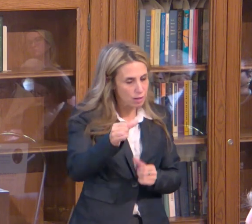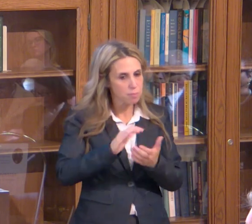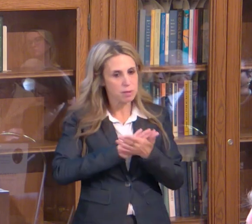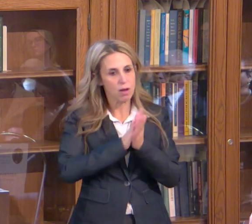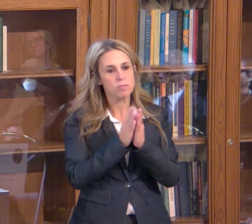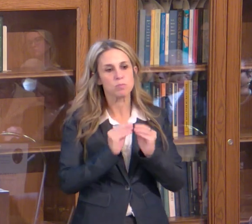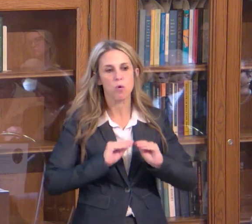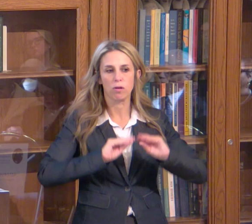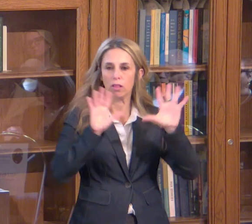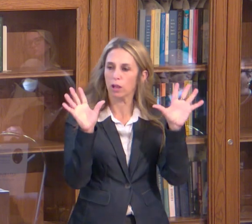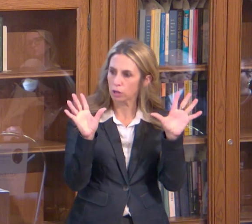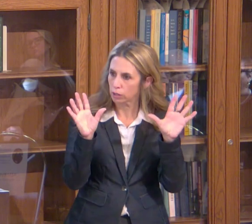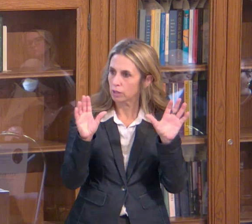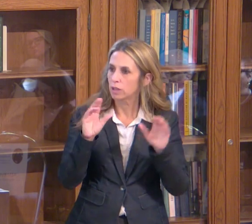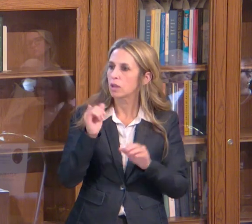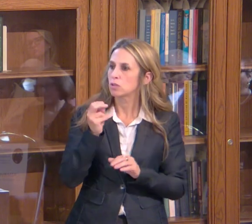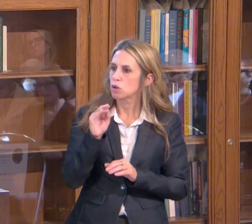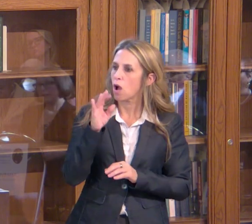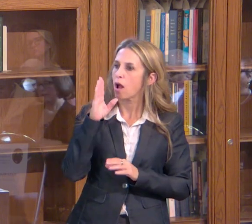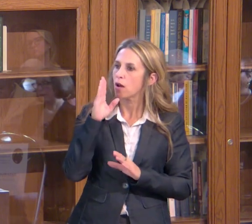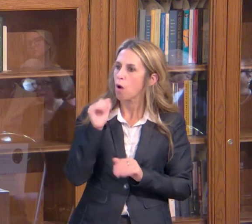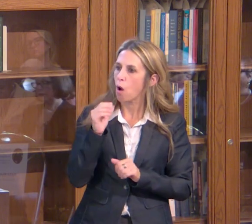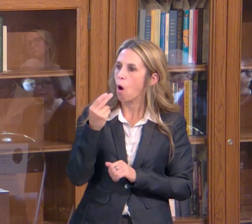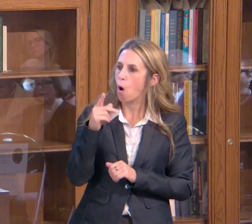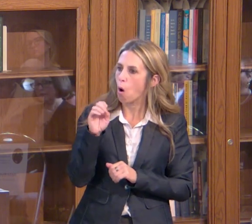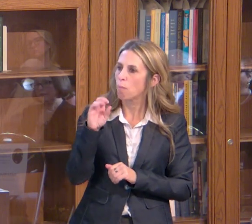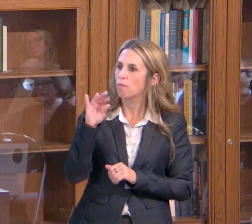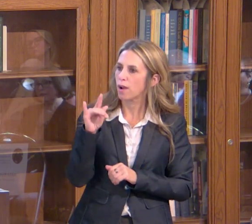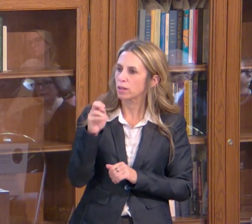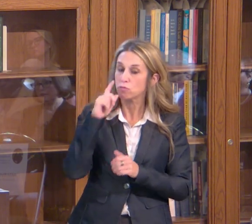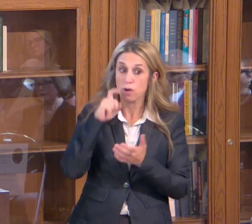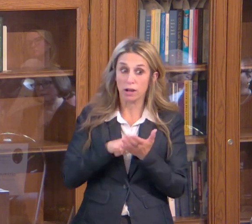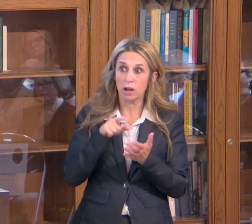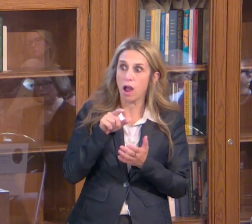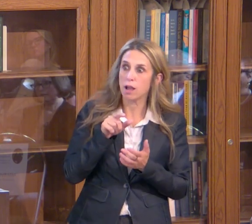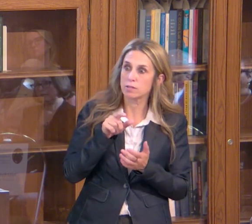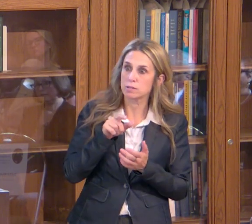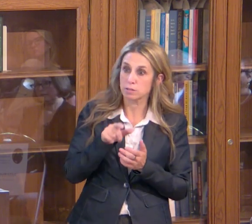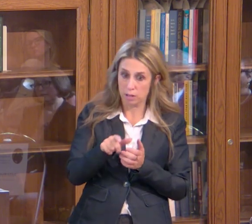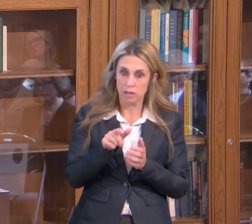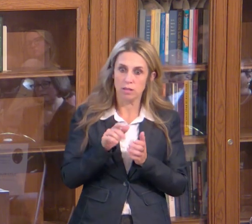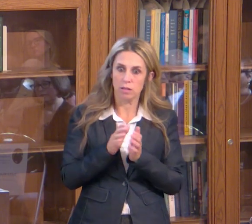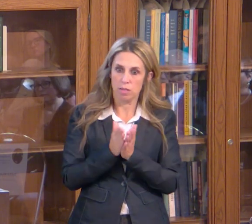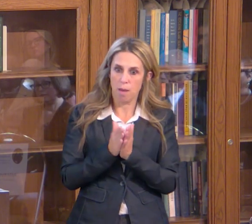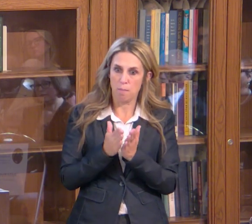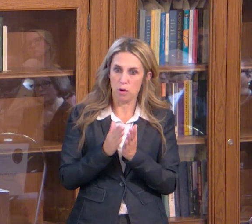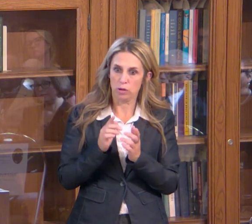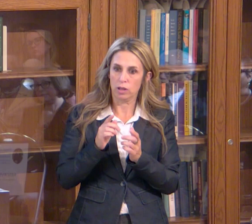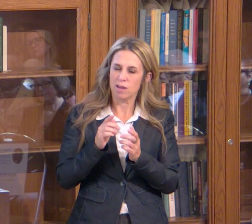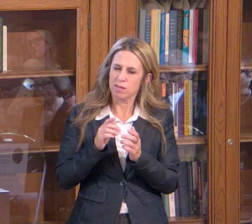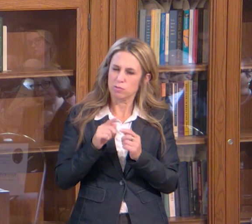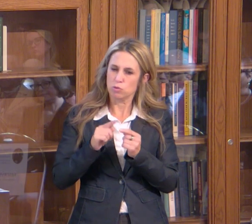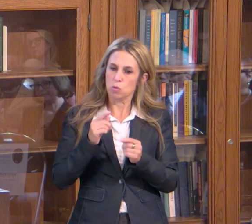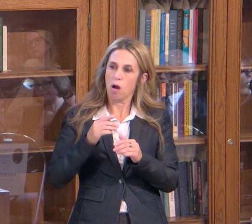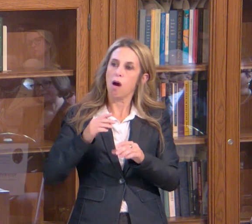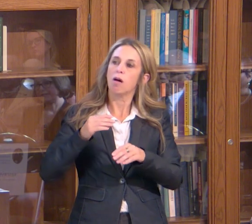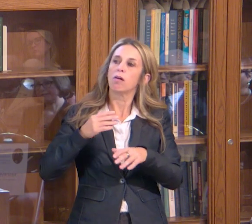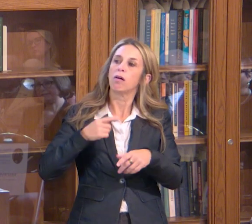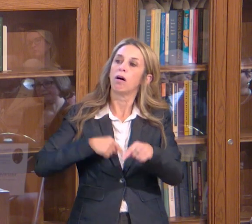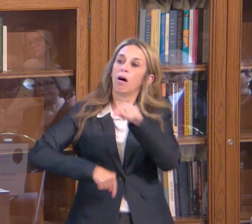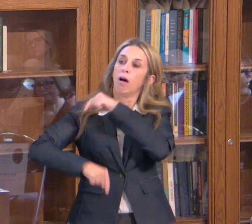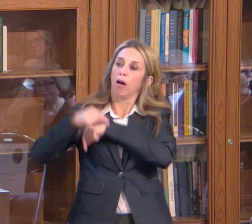from the beginning John O Franklin recognized the relation of his book to an earlier generation of